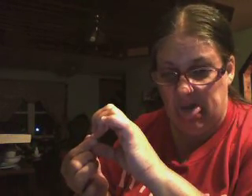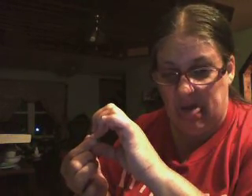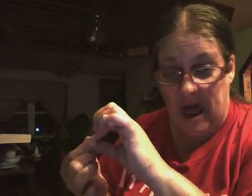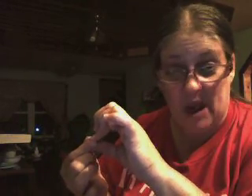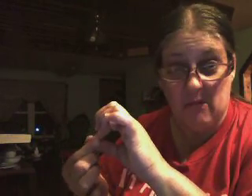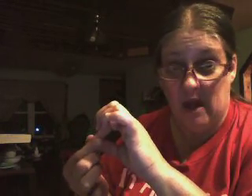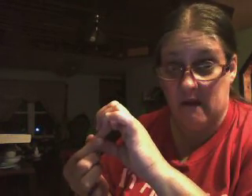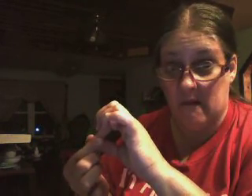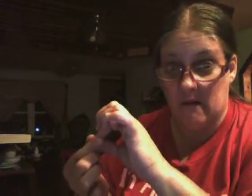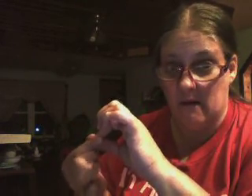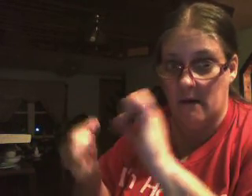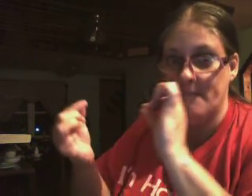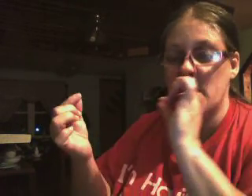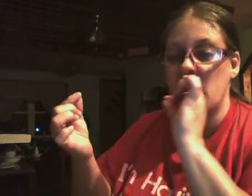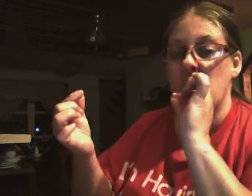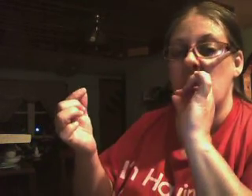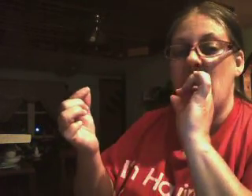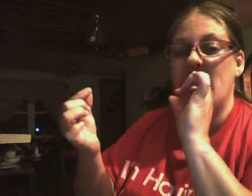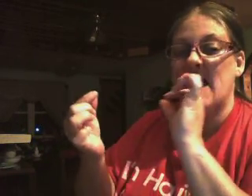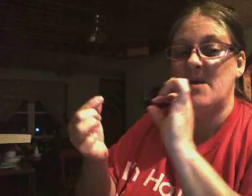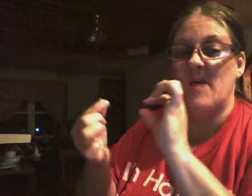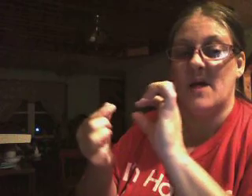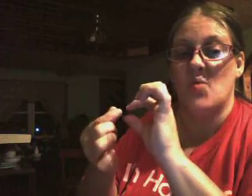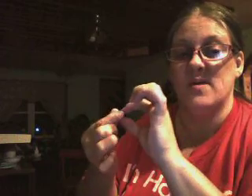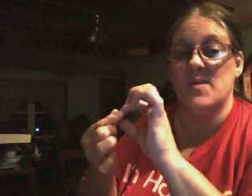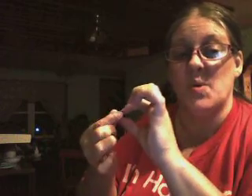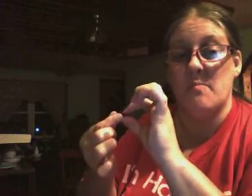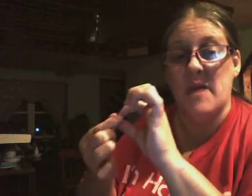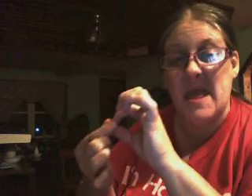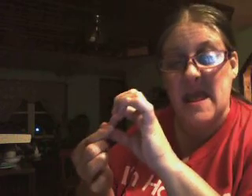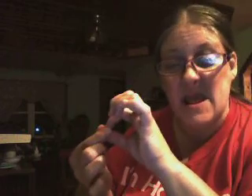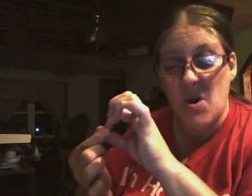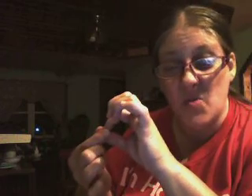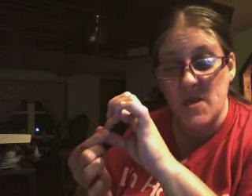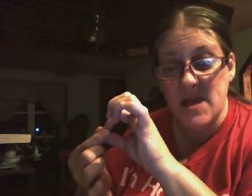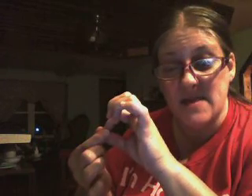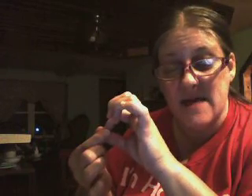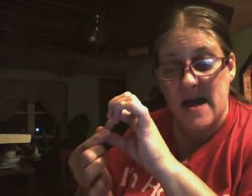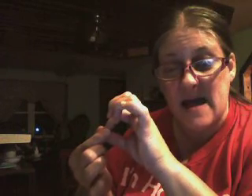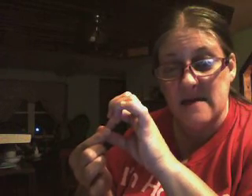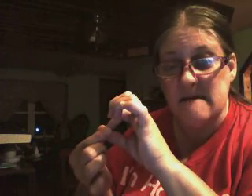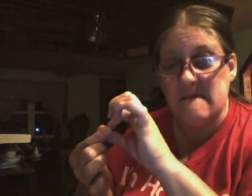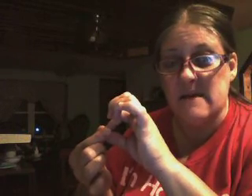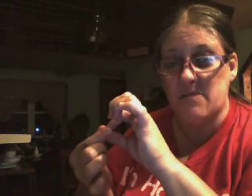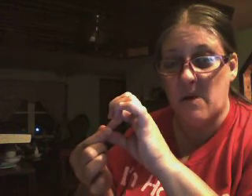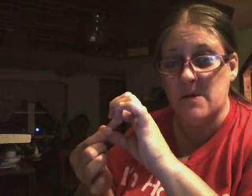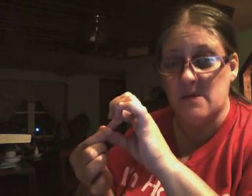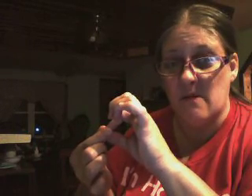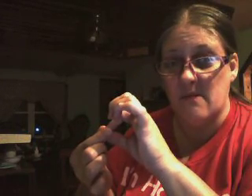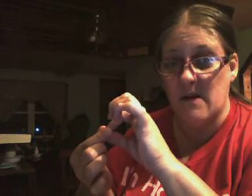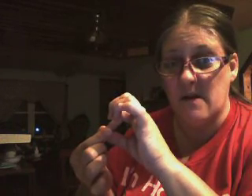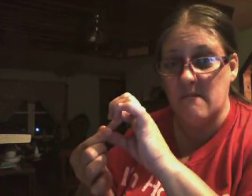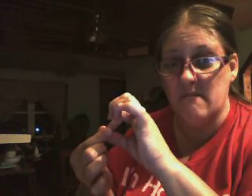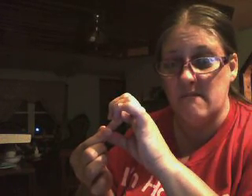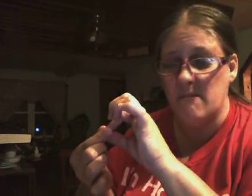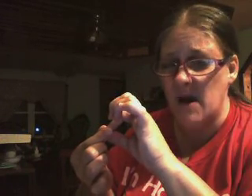Ew, I don't like coconut. And then I don't like the ones that are pink on the inside. That's probably strawberry.